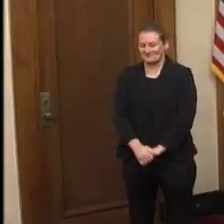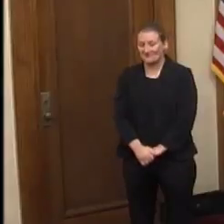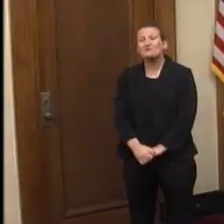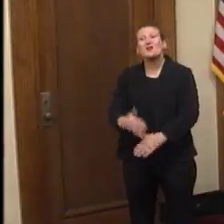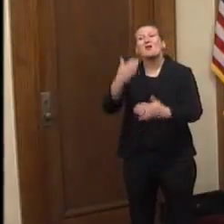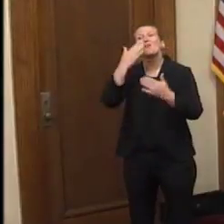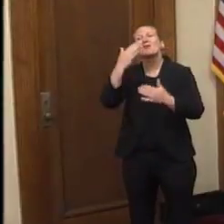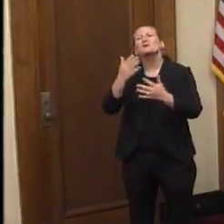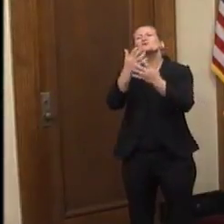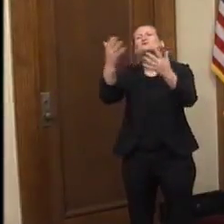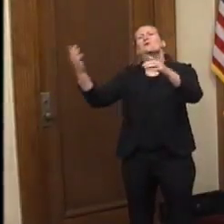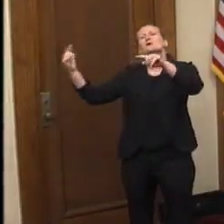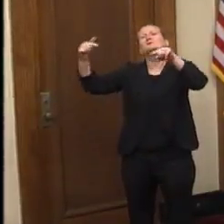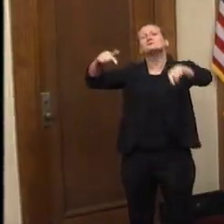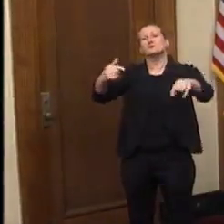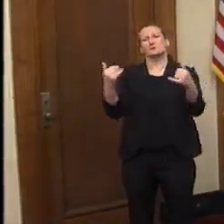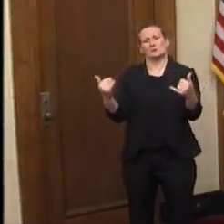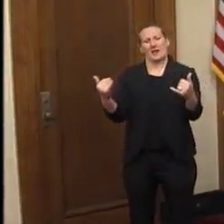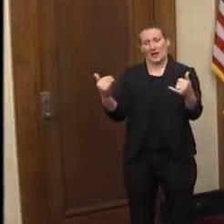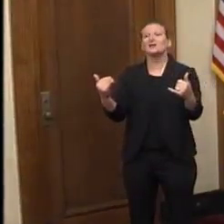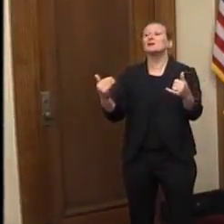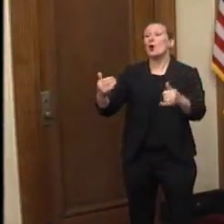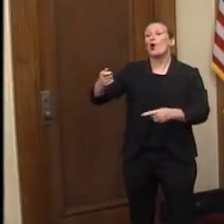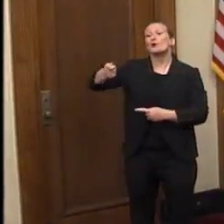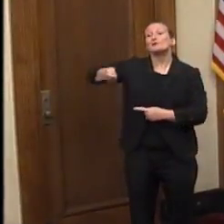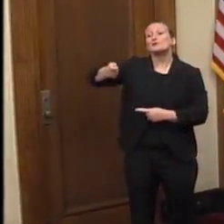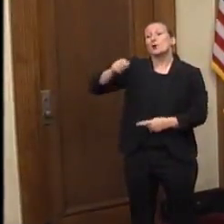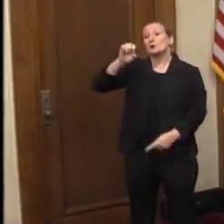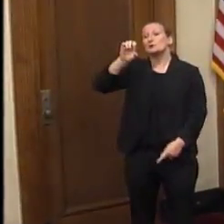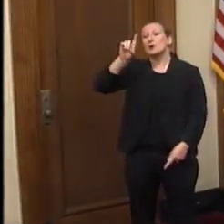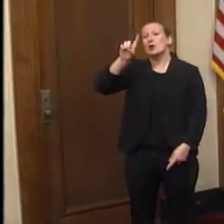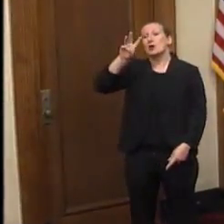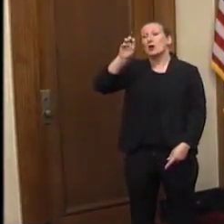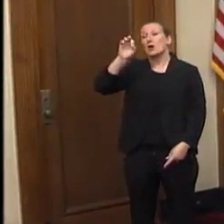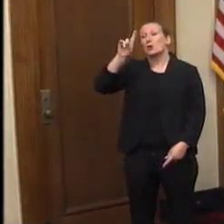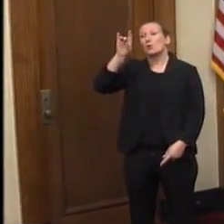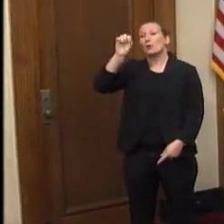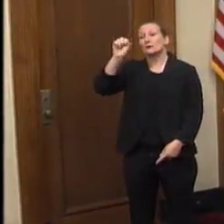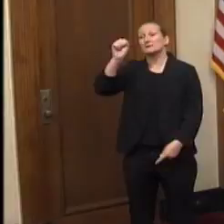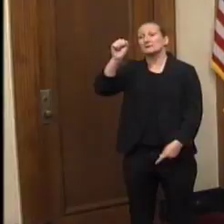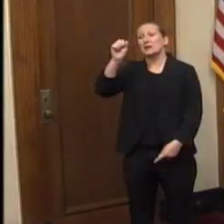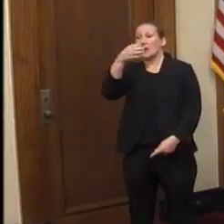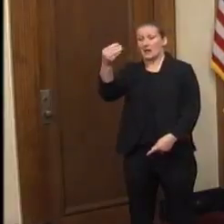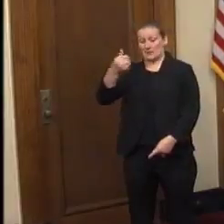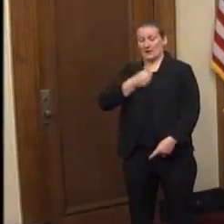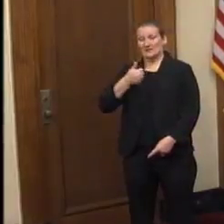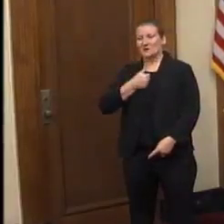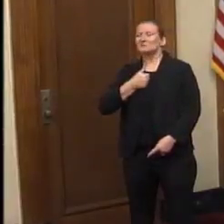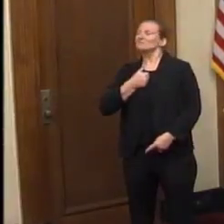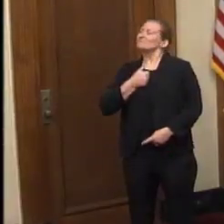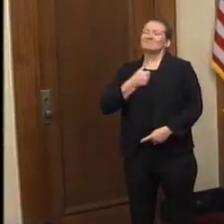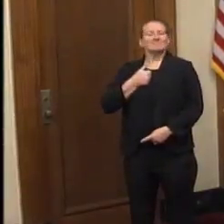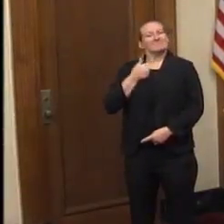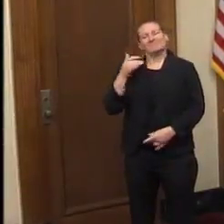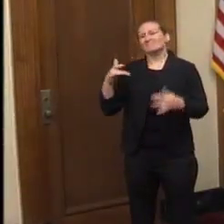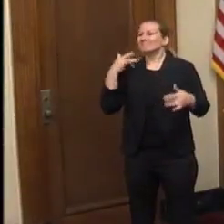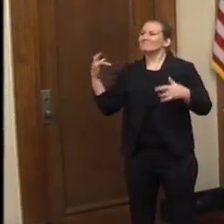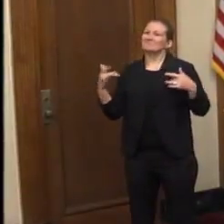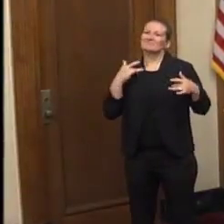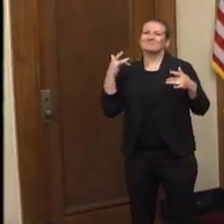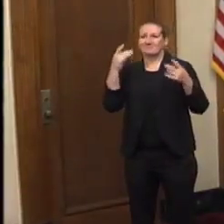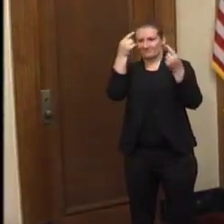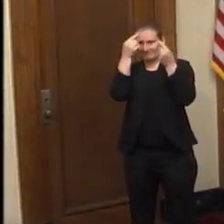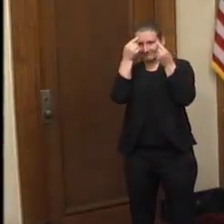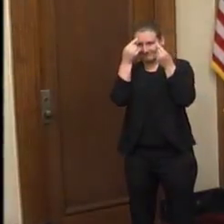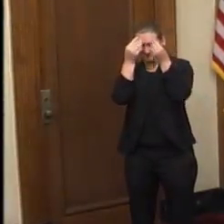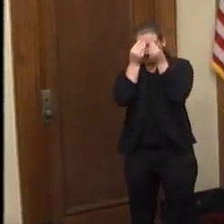Thank you so much for being here today. Judge Edwards and I are honored to announce the selection of John Hayden